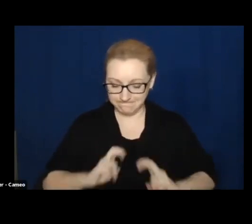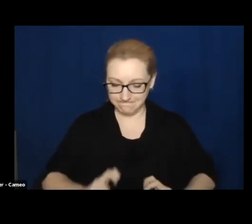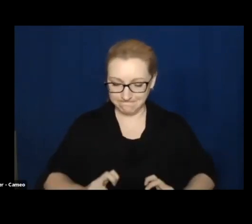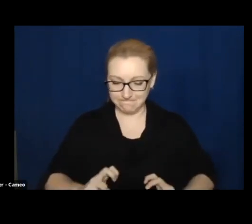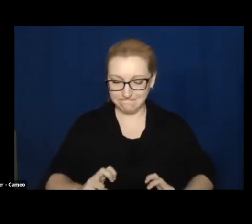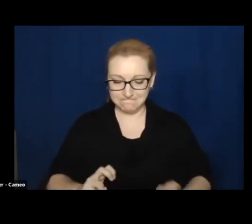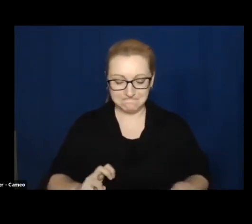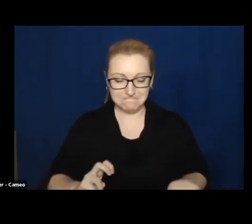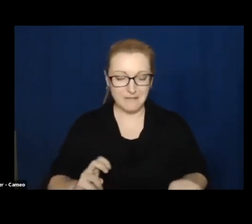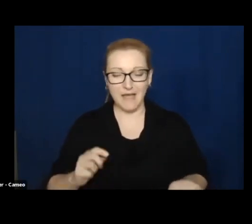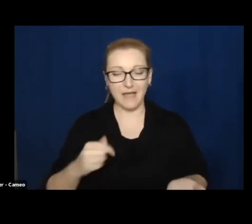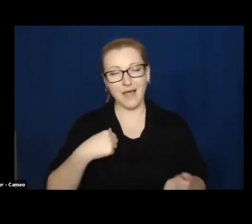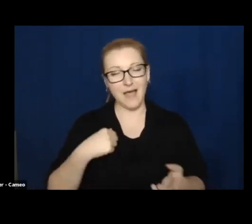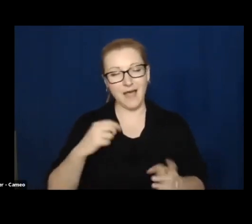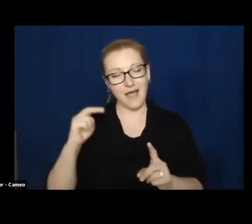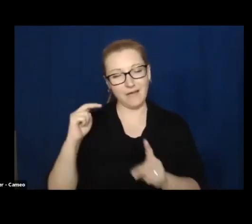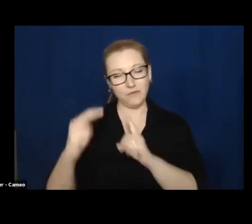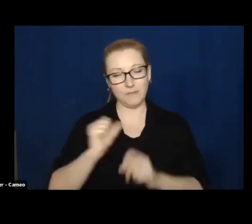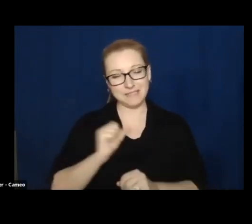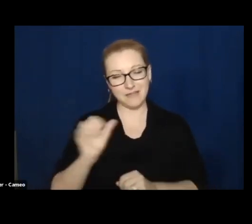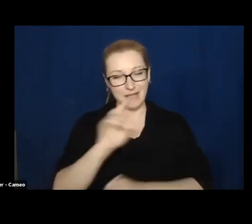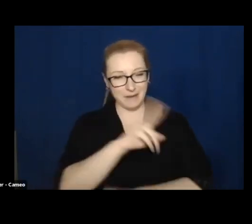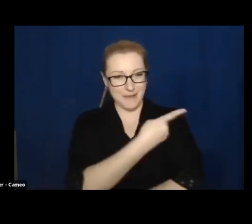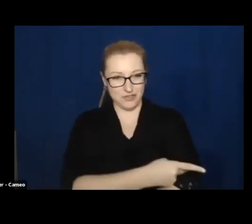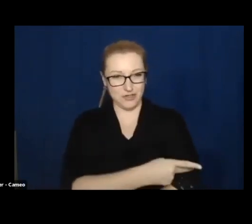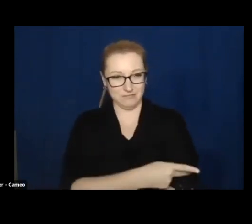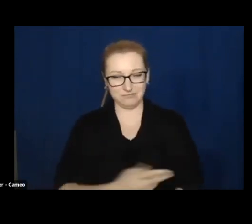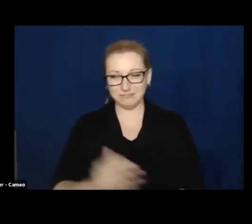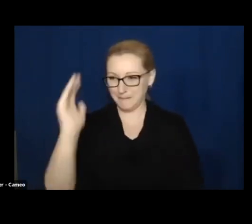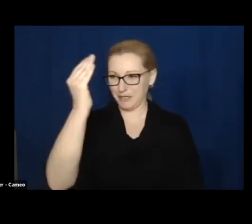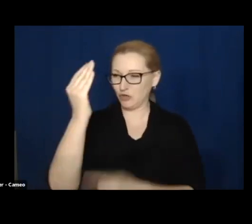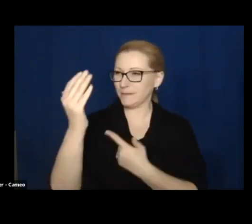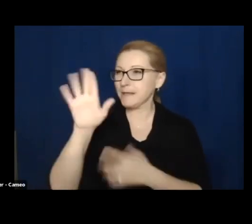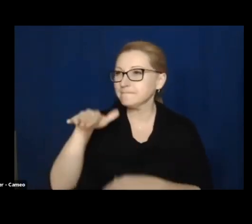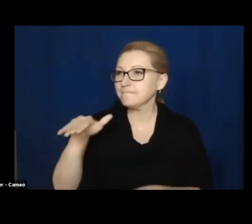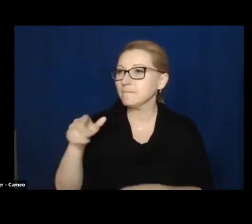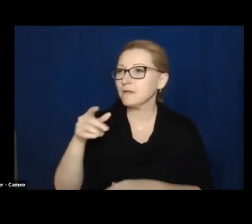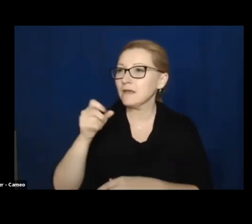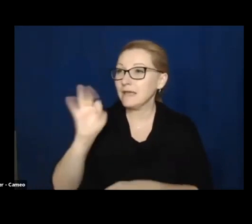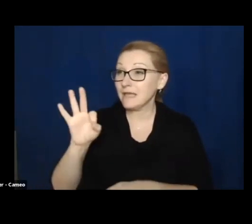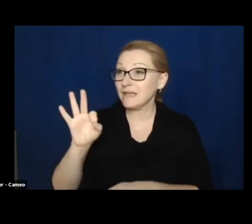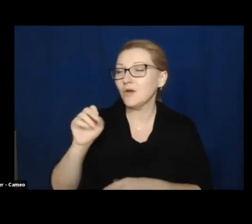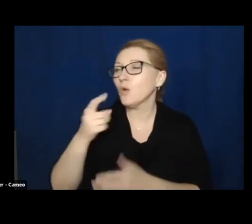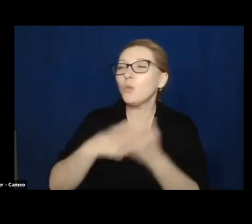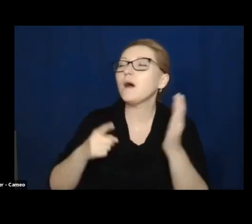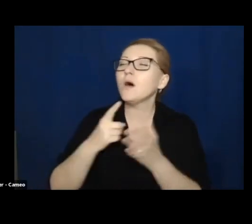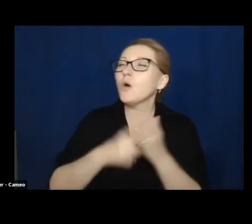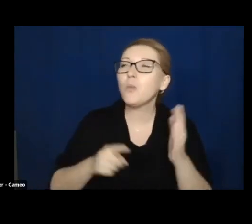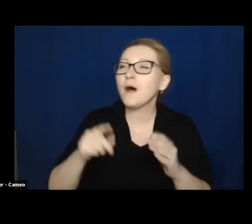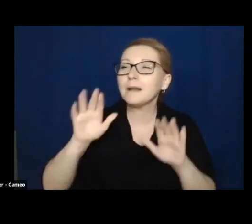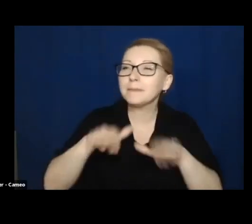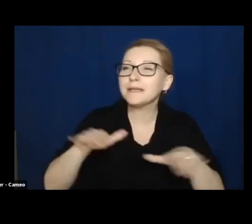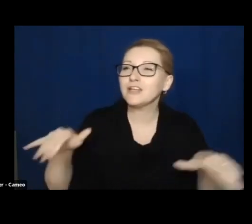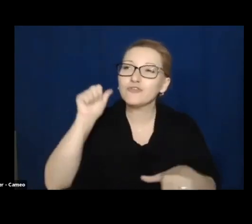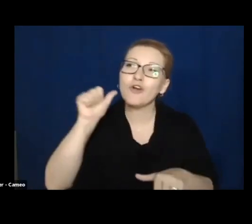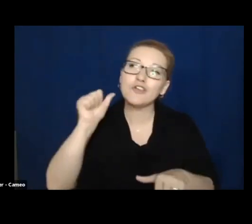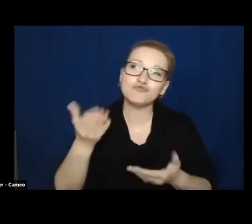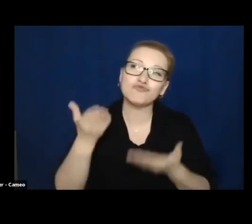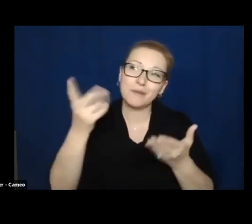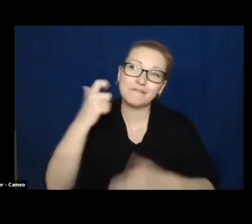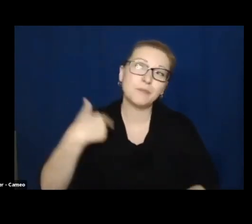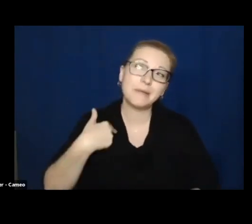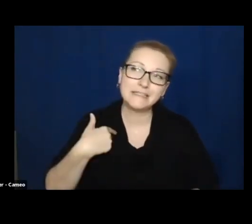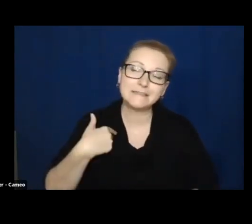was kind of looking at myself in the mirror. What would a pediatric audiologist recommend for me?